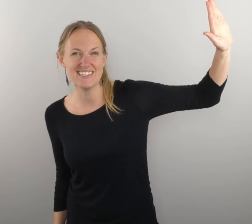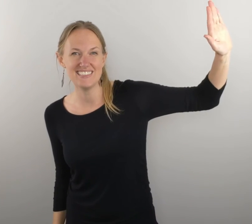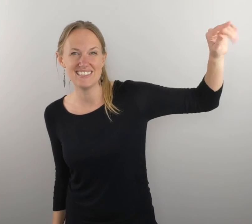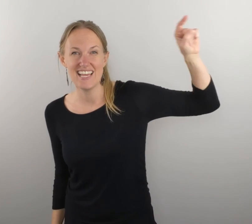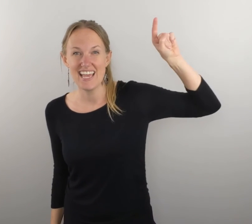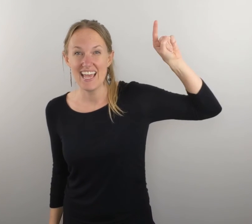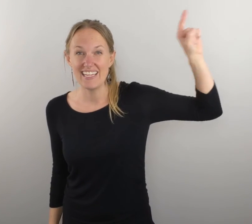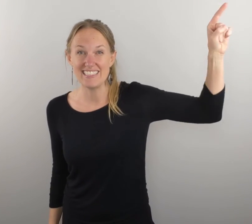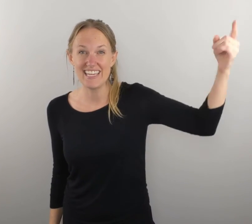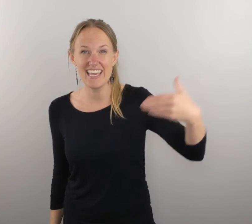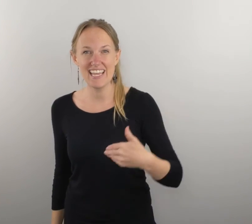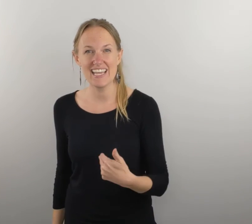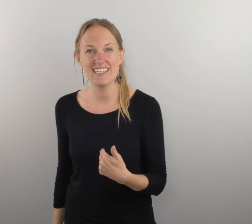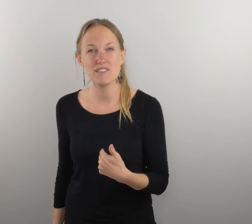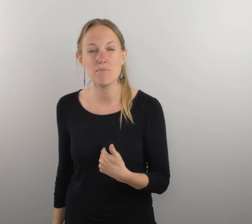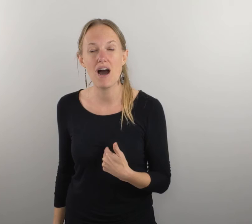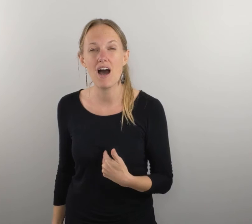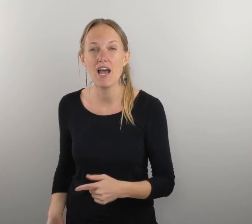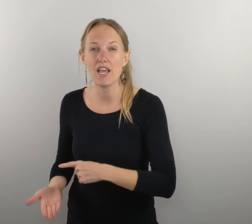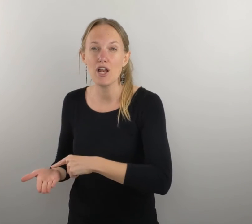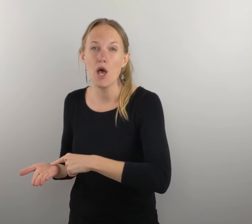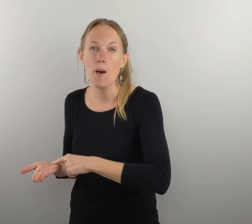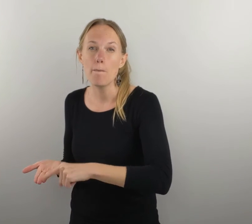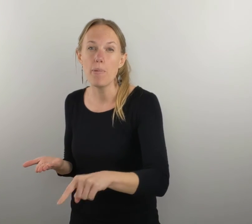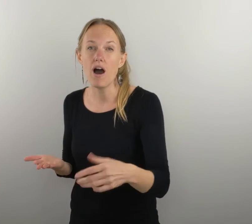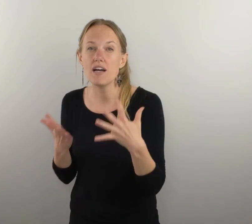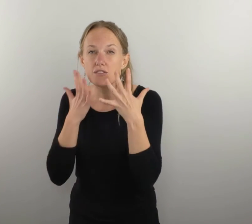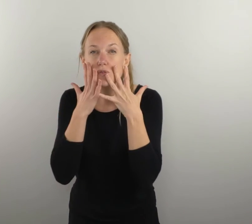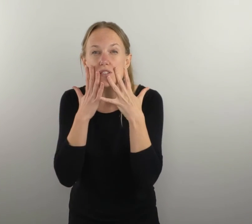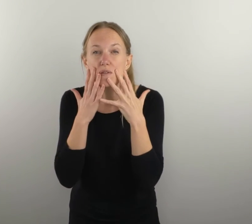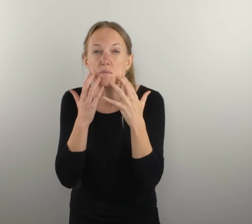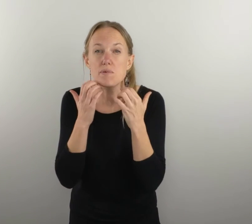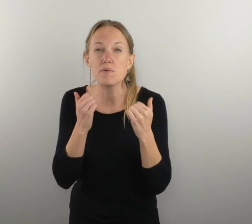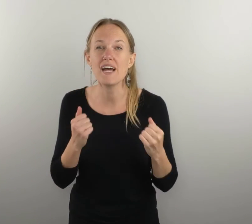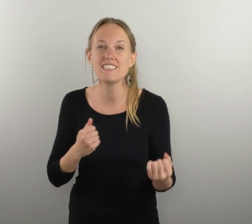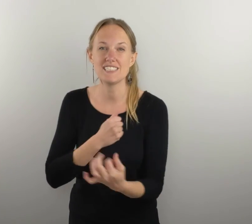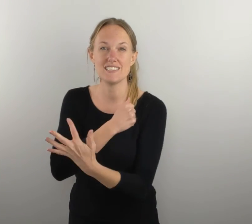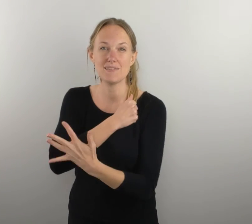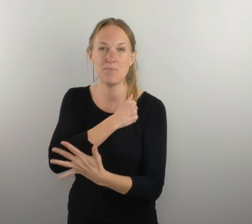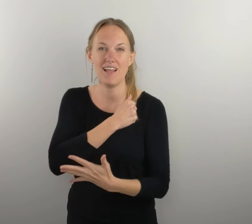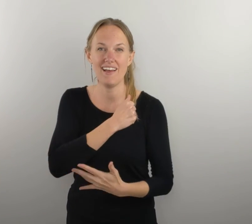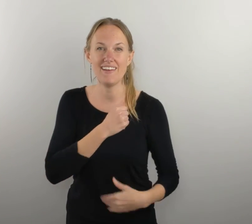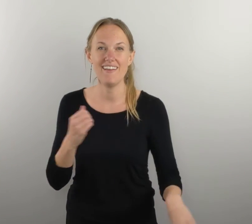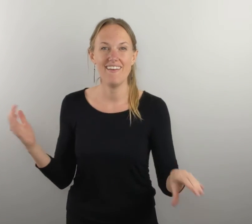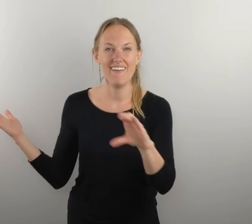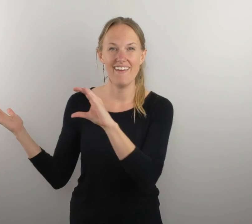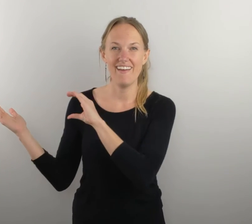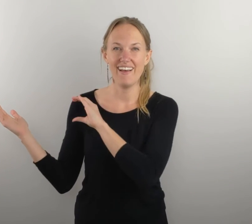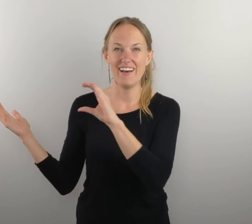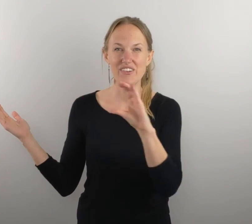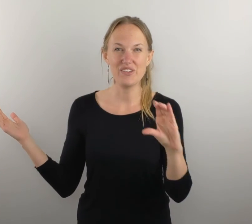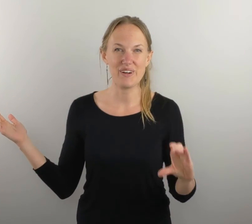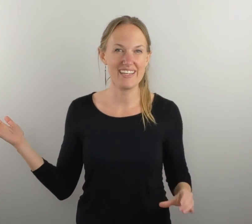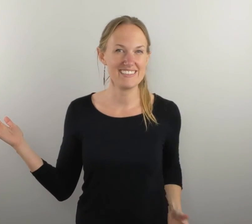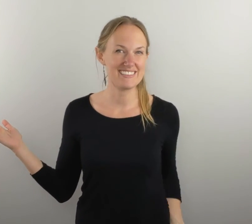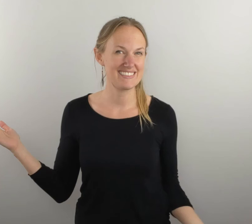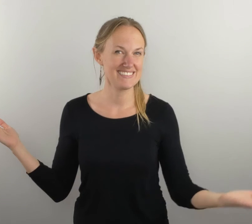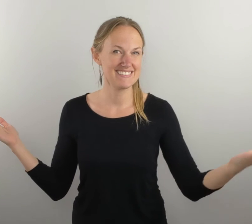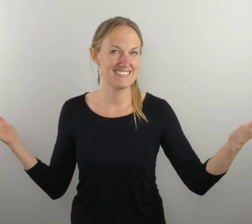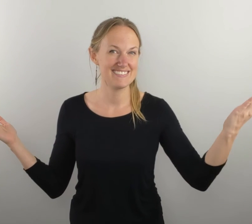his and he is mine, bought with the precious blood of Christ.